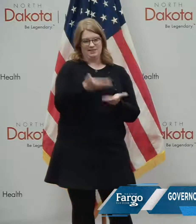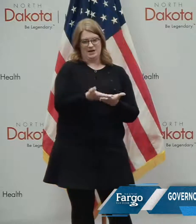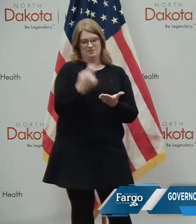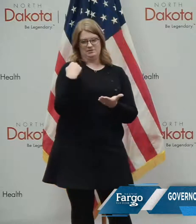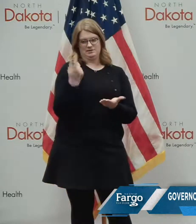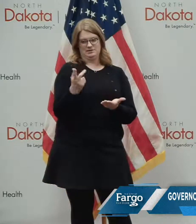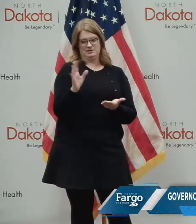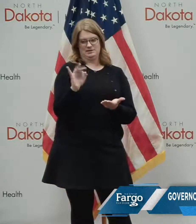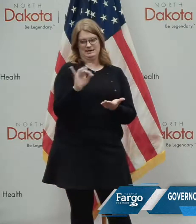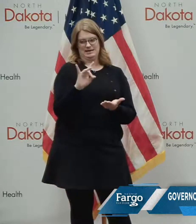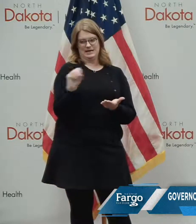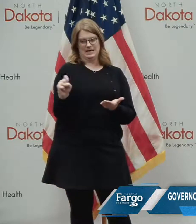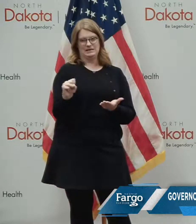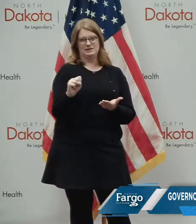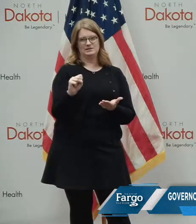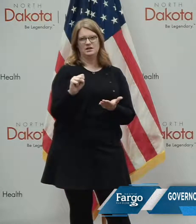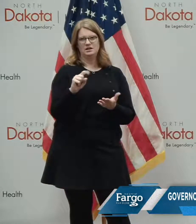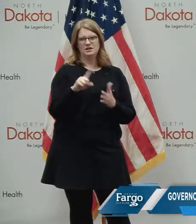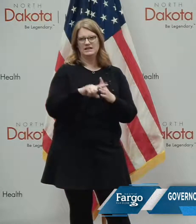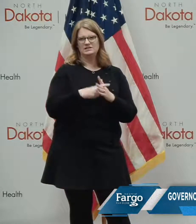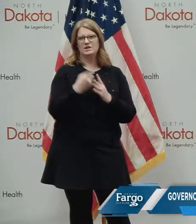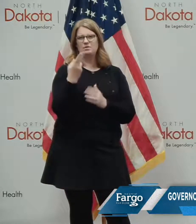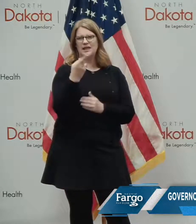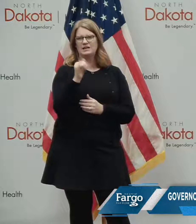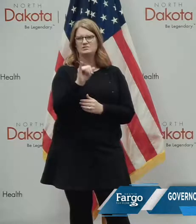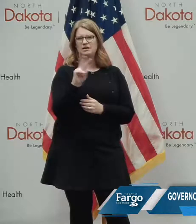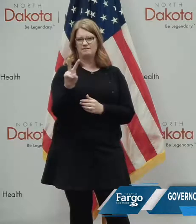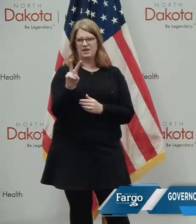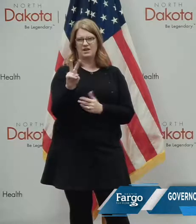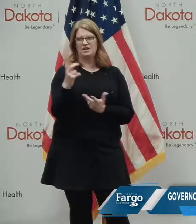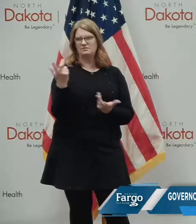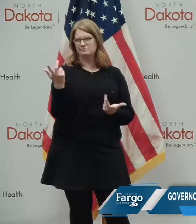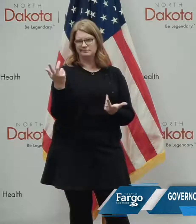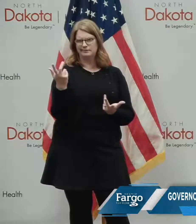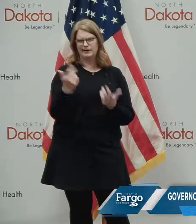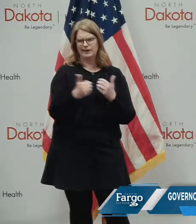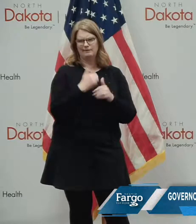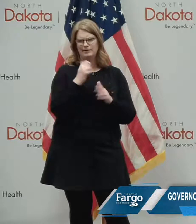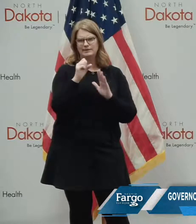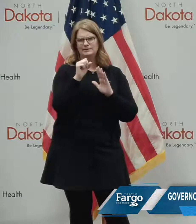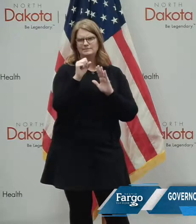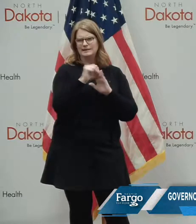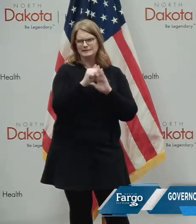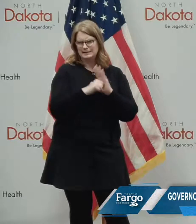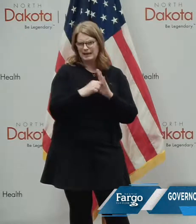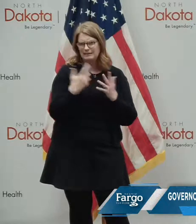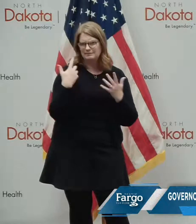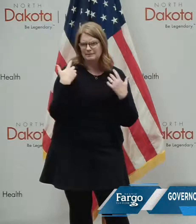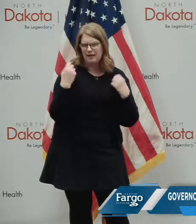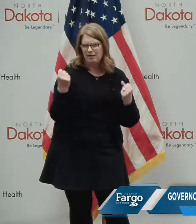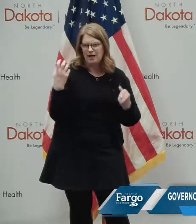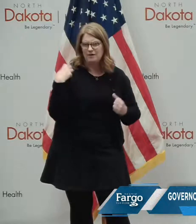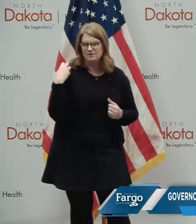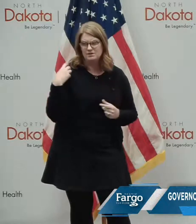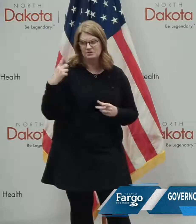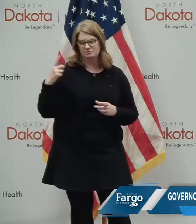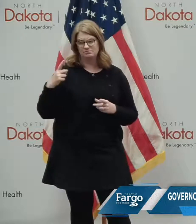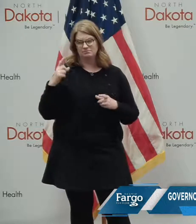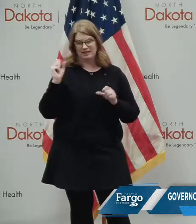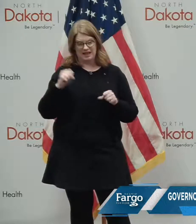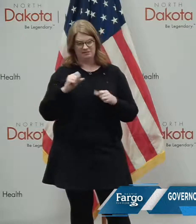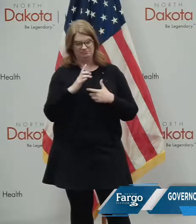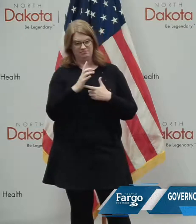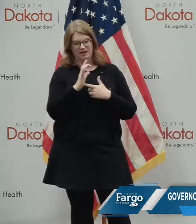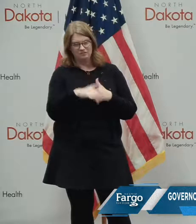originated during the HIV. It makes complete sense. Every state health officer in the nation has enforcement